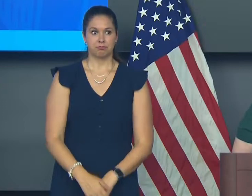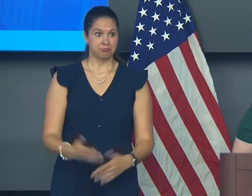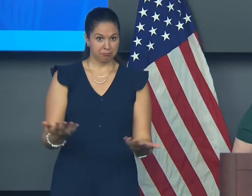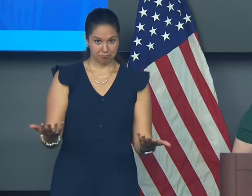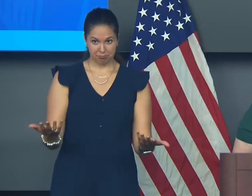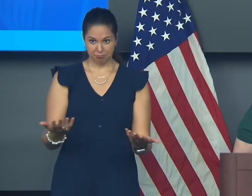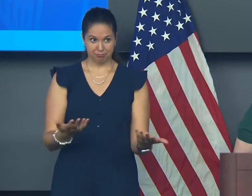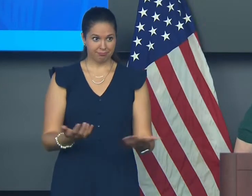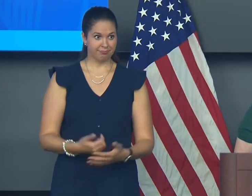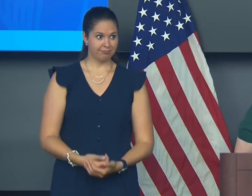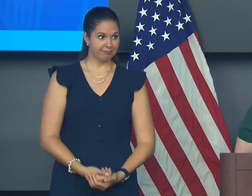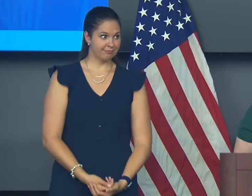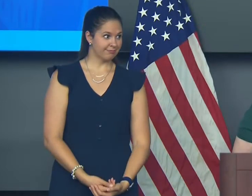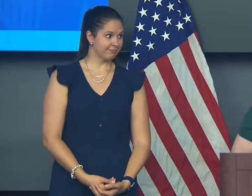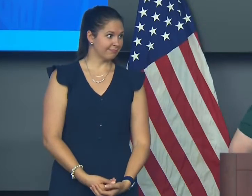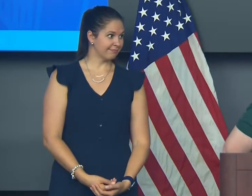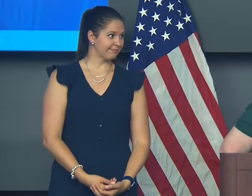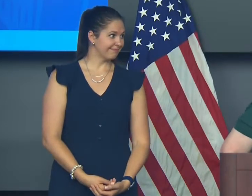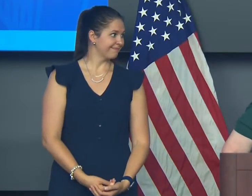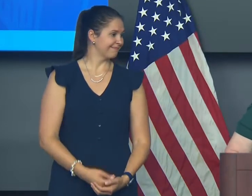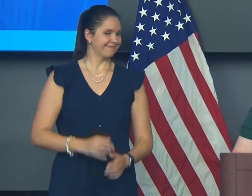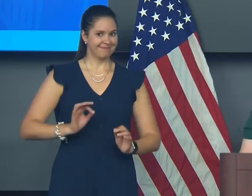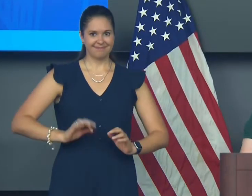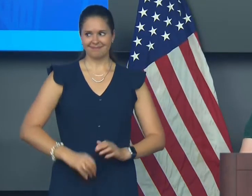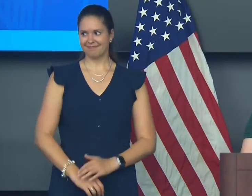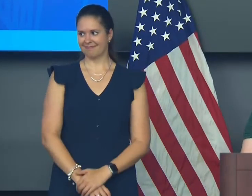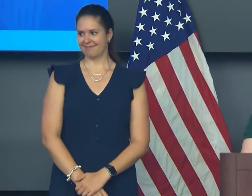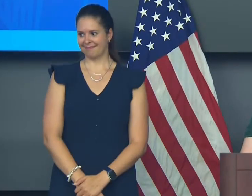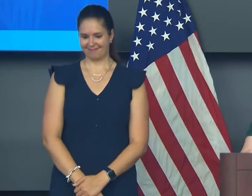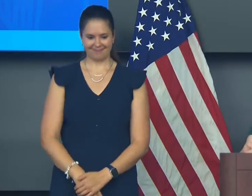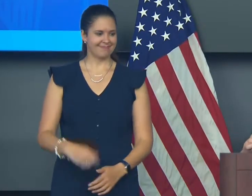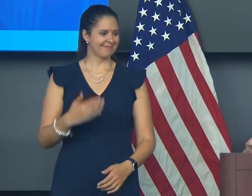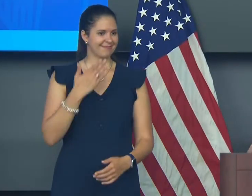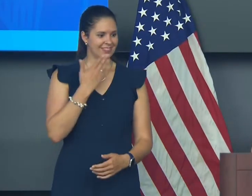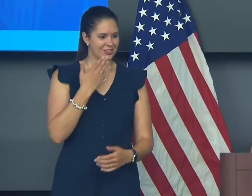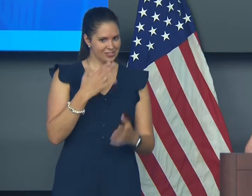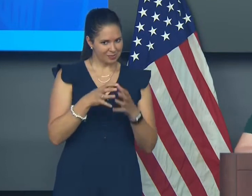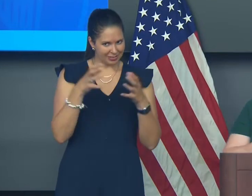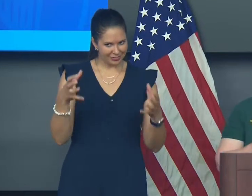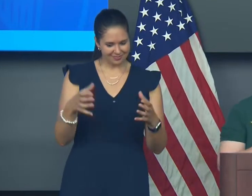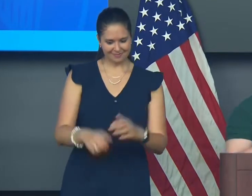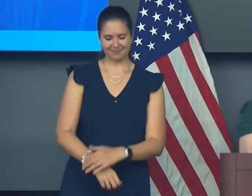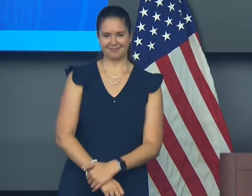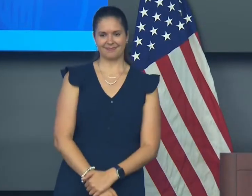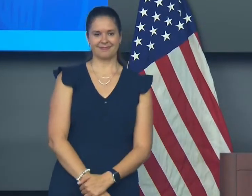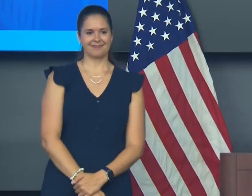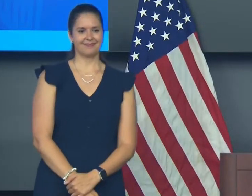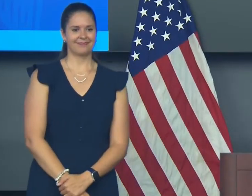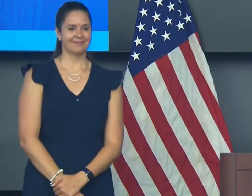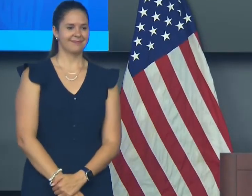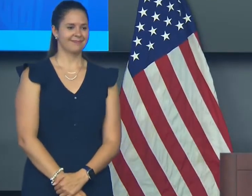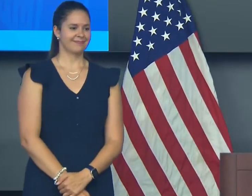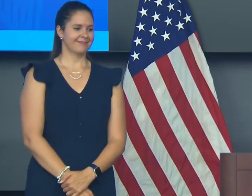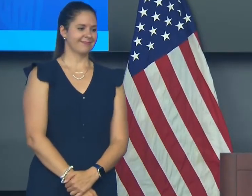Any other questions? All right. Thank you guys very much.